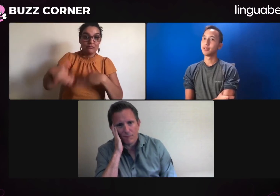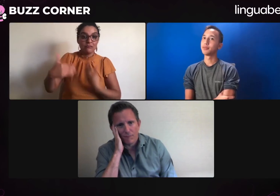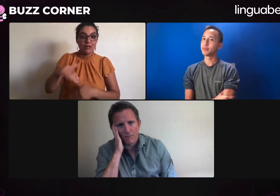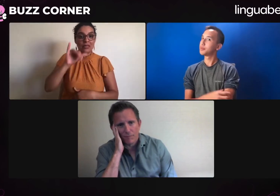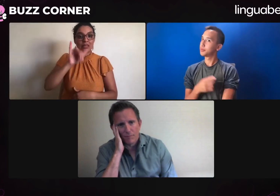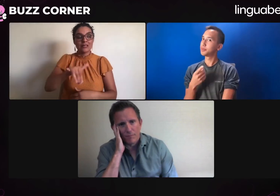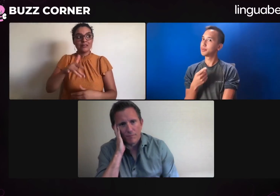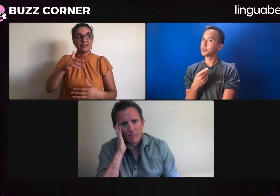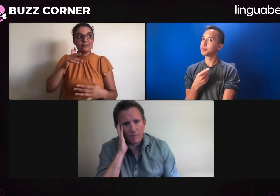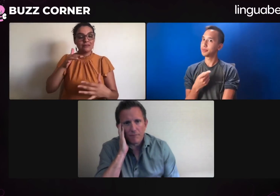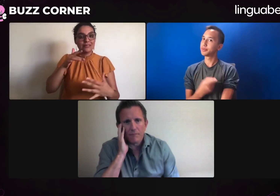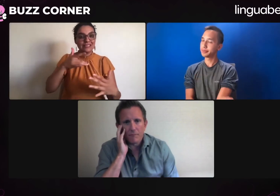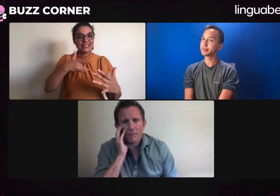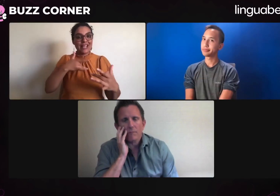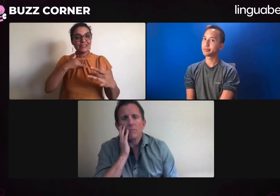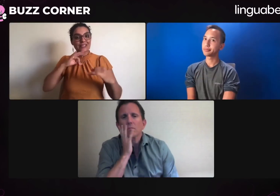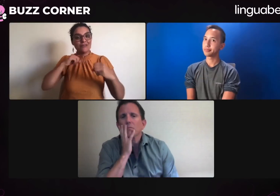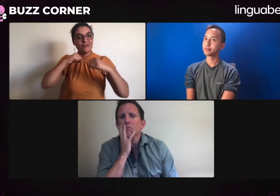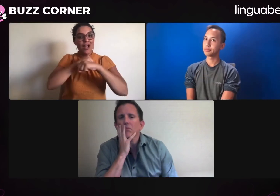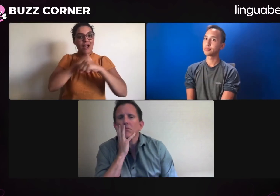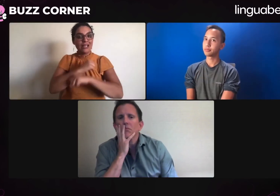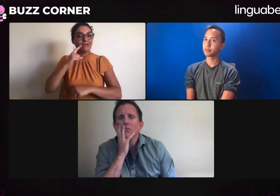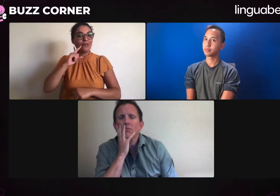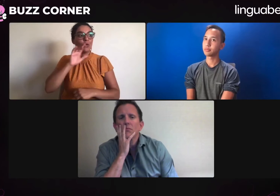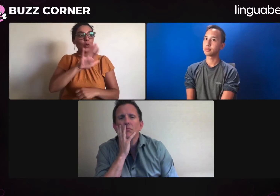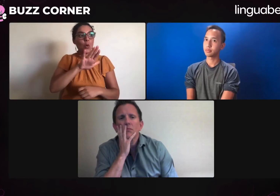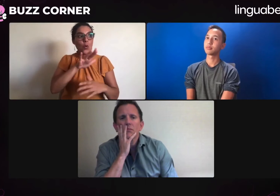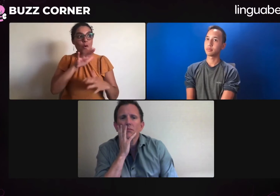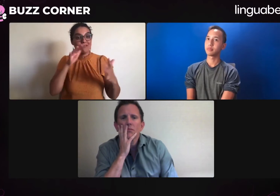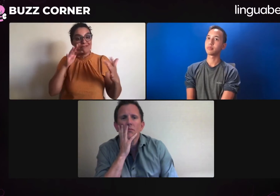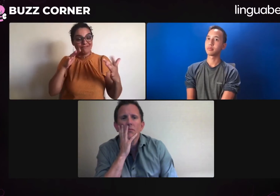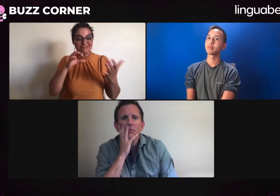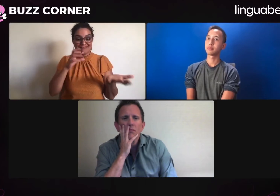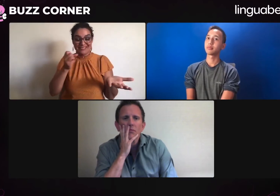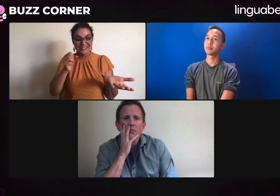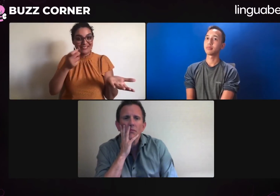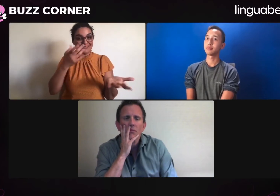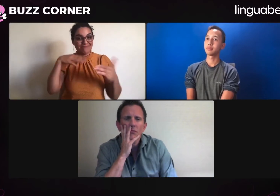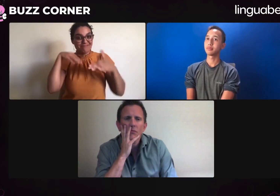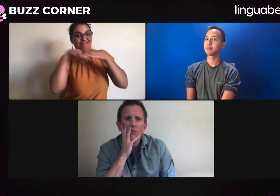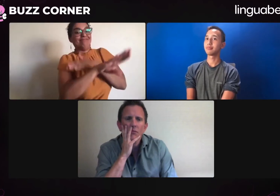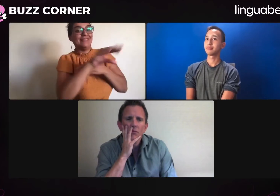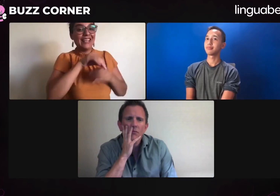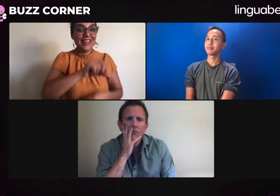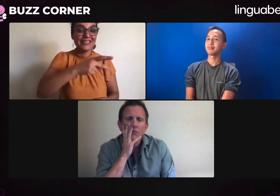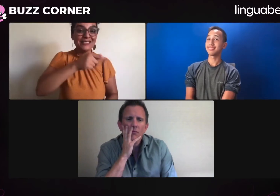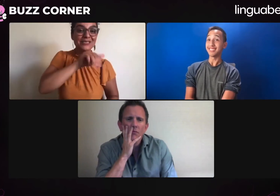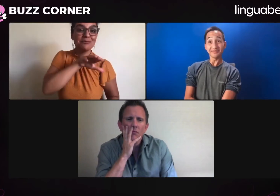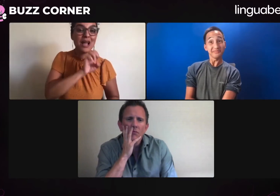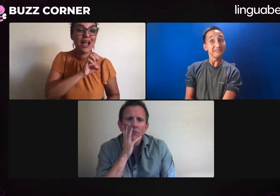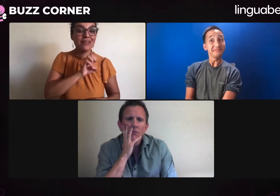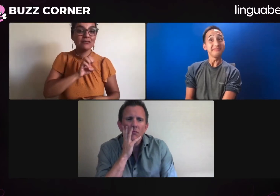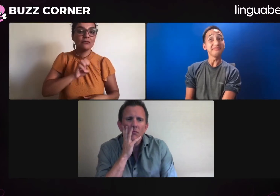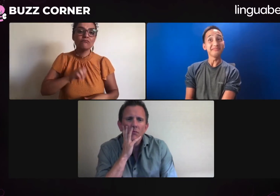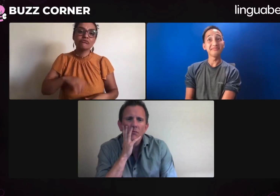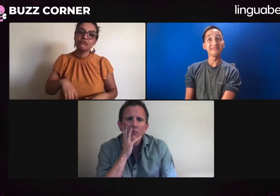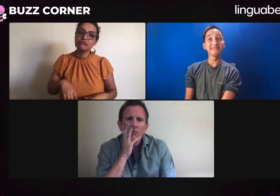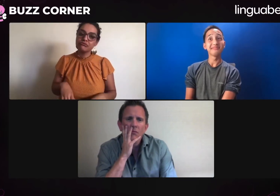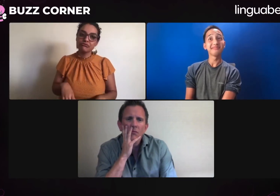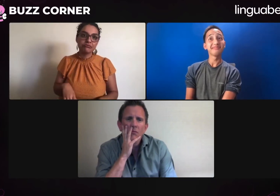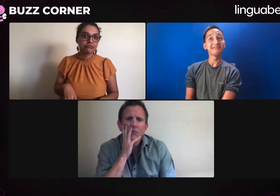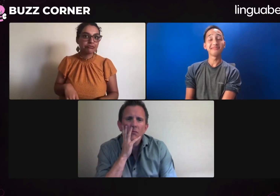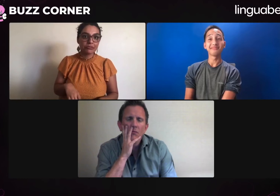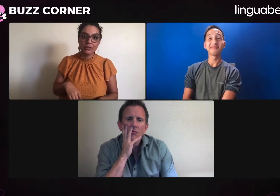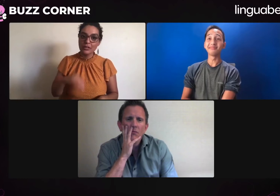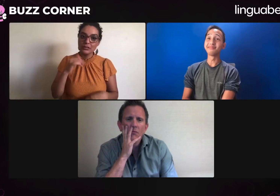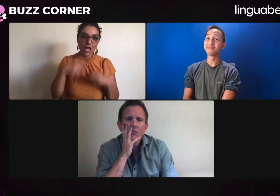white space can be very, very challenging. That person is fighting for their right to